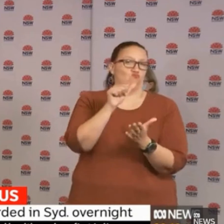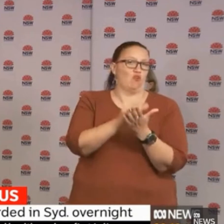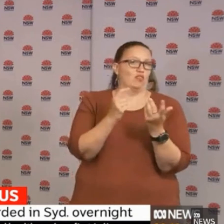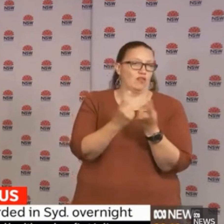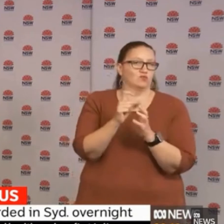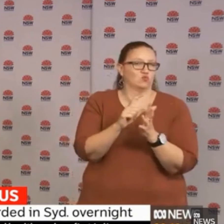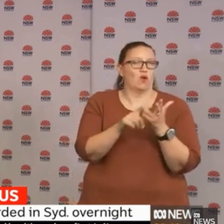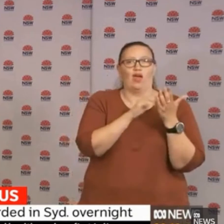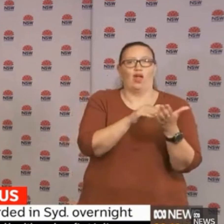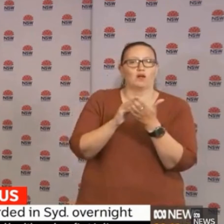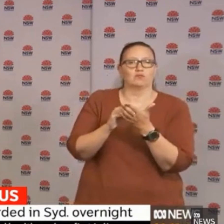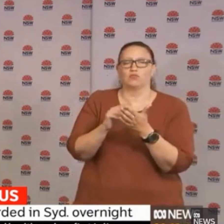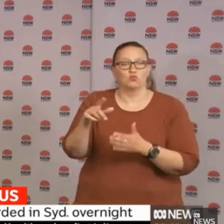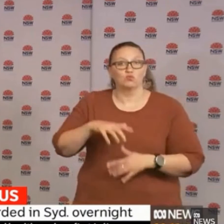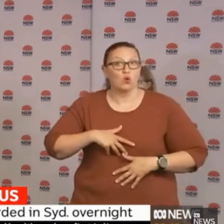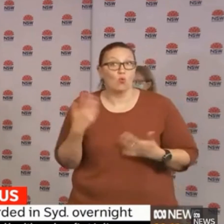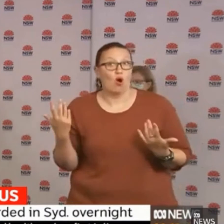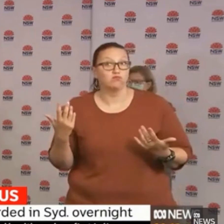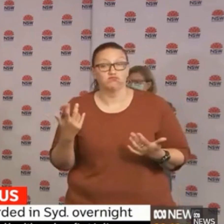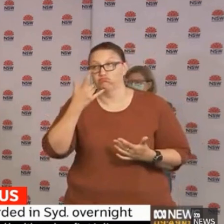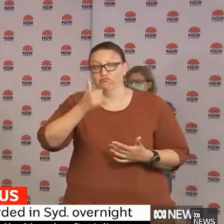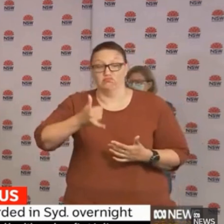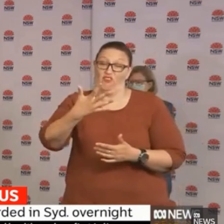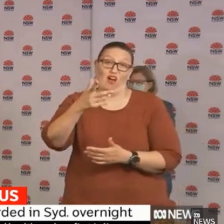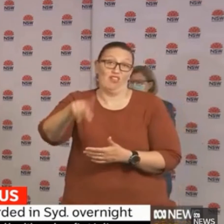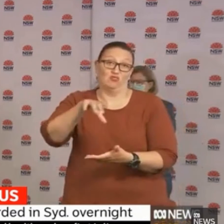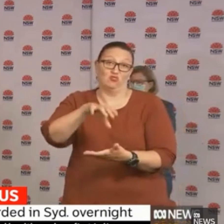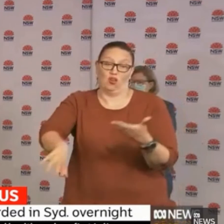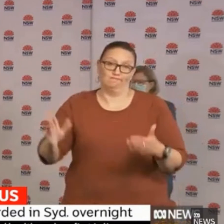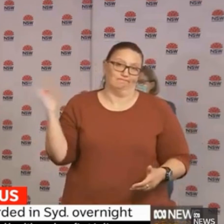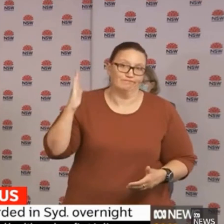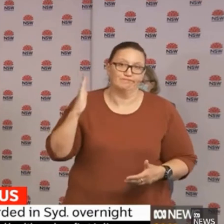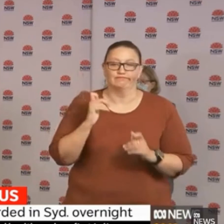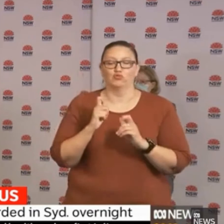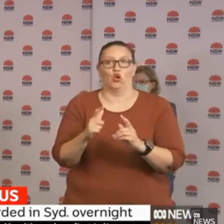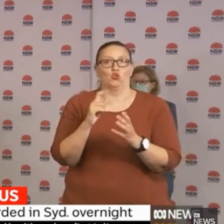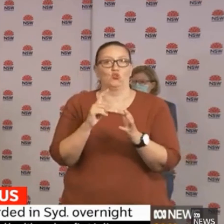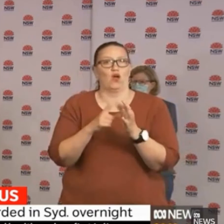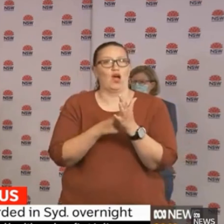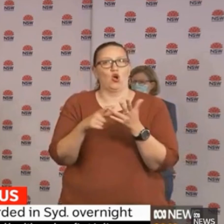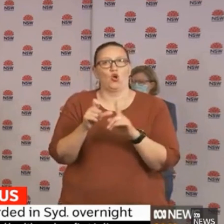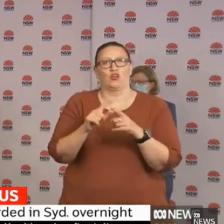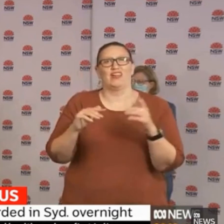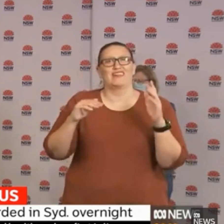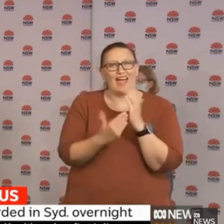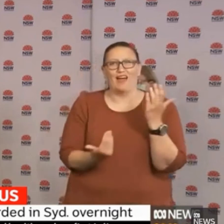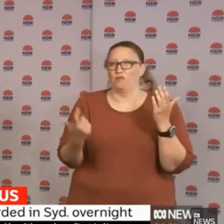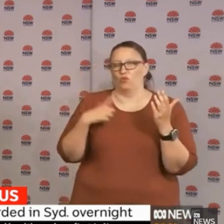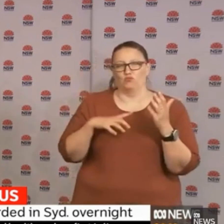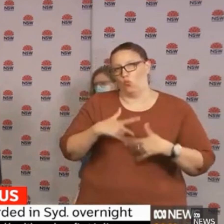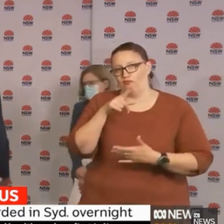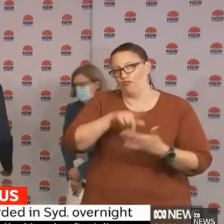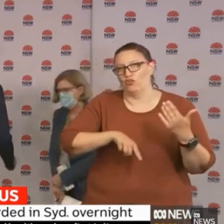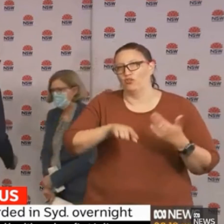so inclined to be that way, then there's a $5,000 fine on the back of it, so please get on with that right now. Thank you. Dr.